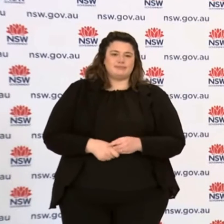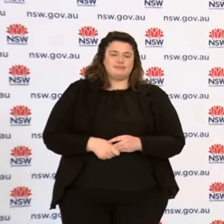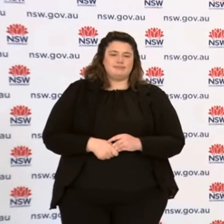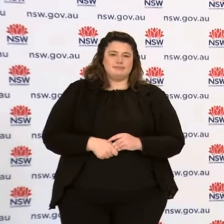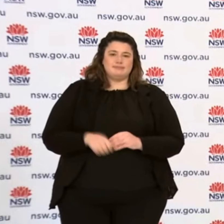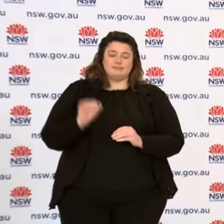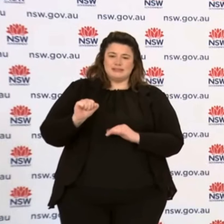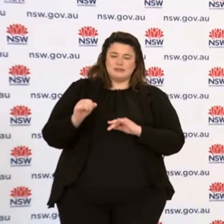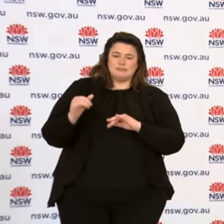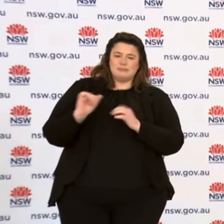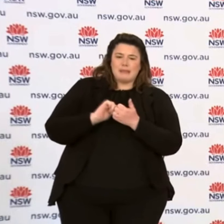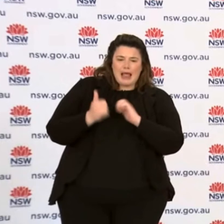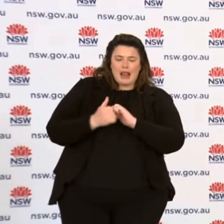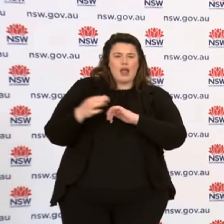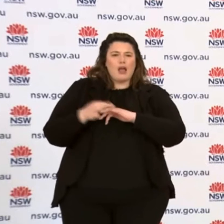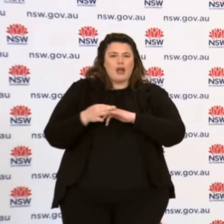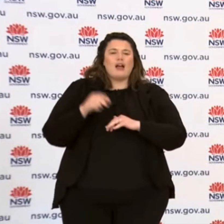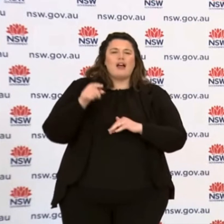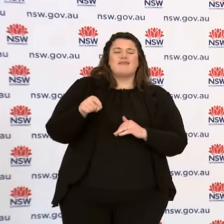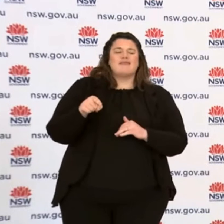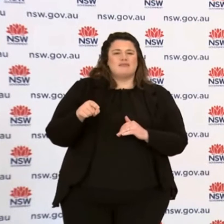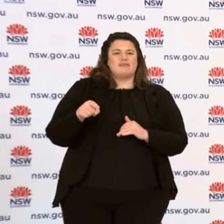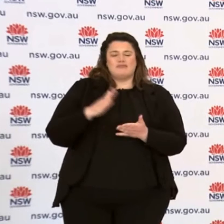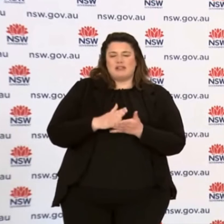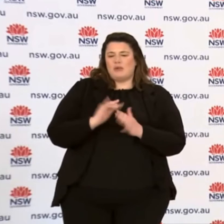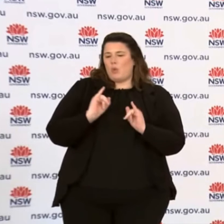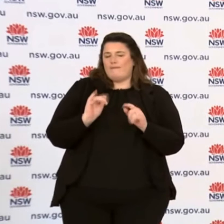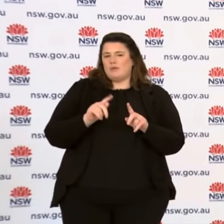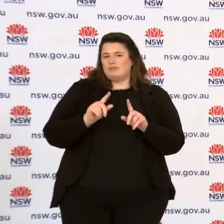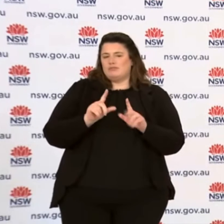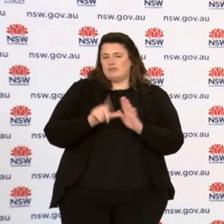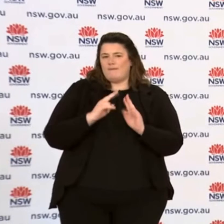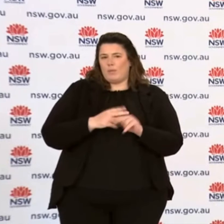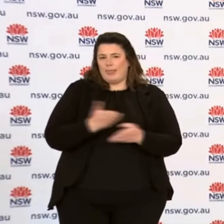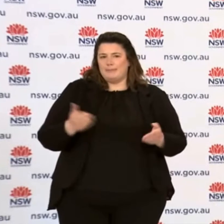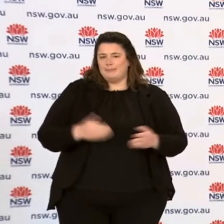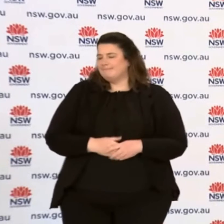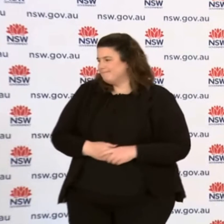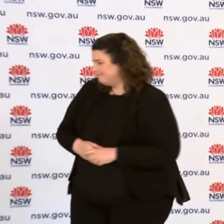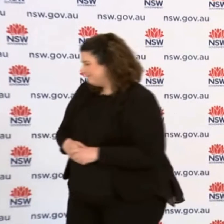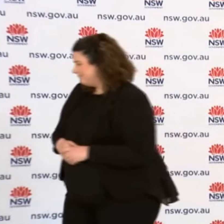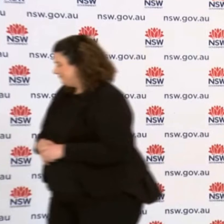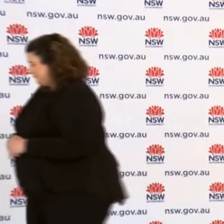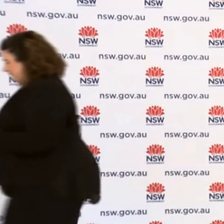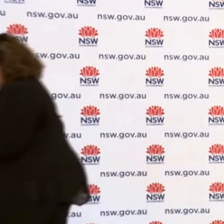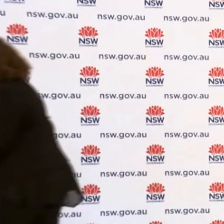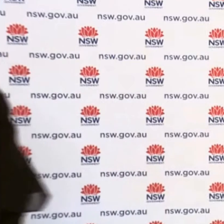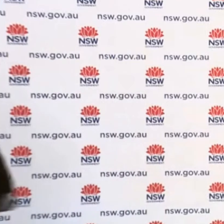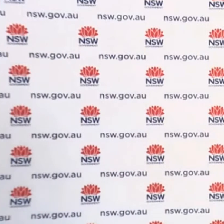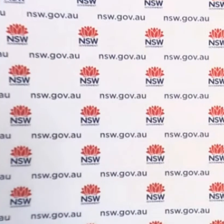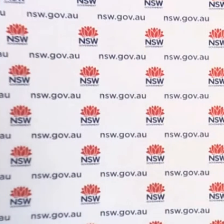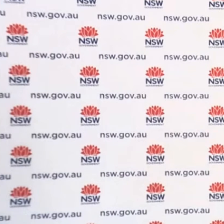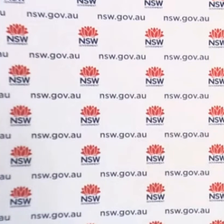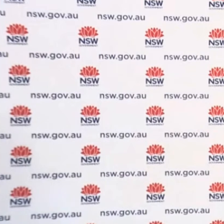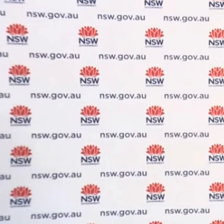his partner, I think, and the family. It would be an awful time. So, yeah. Minister, we're talking about people still gathering,